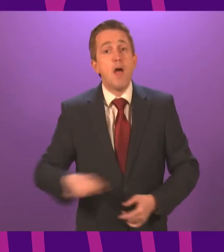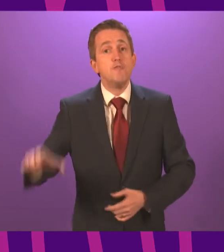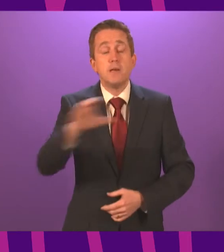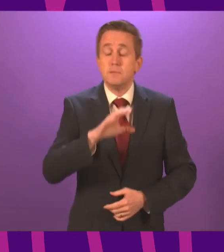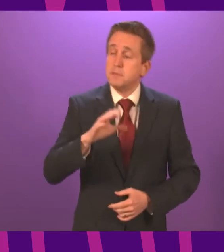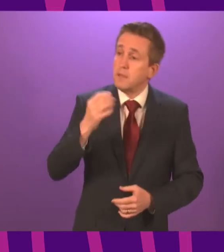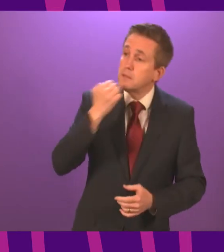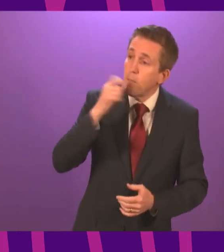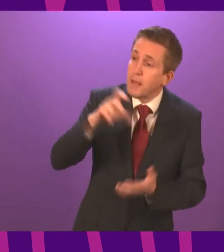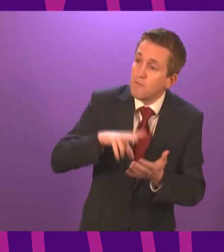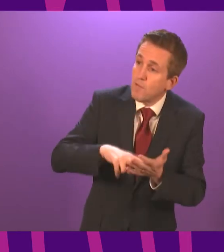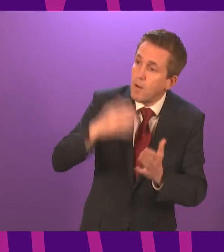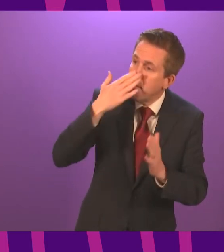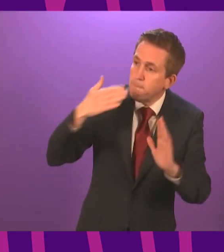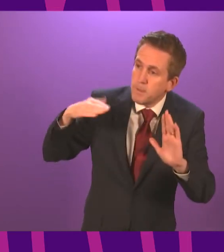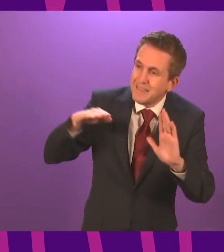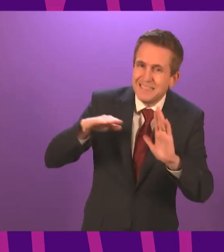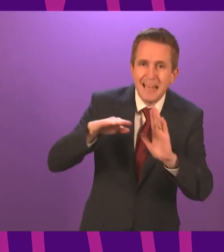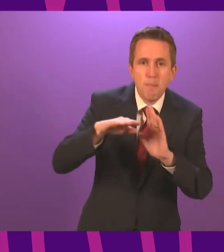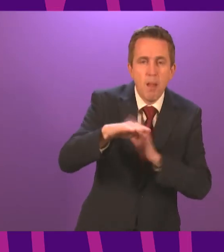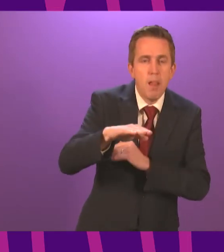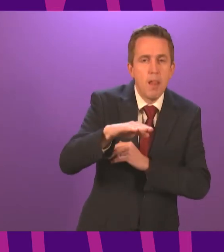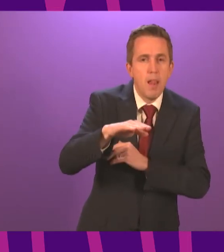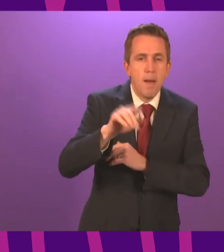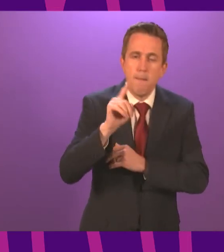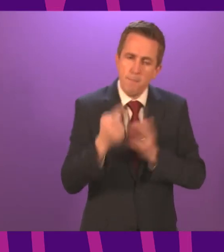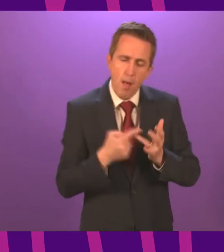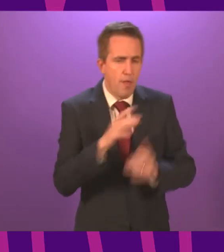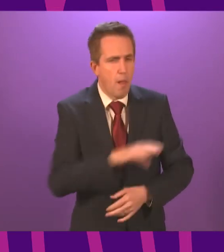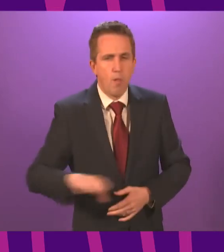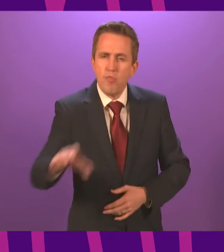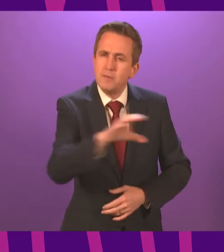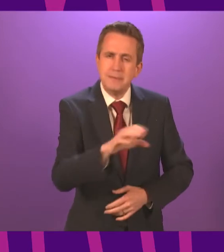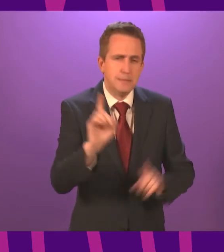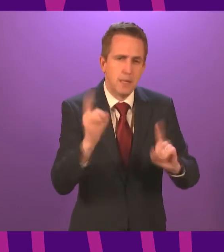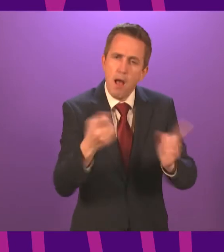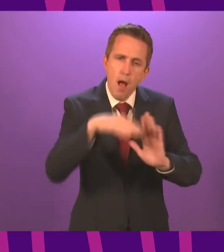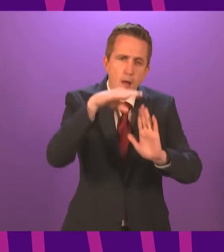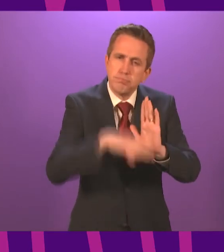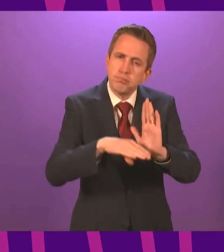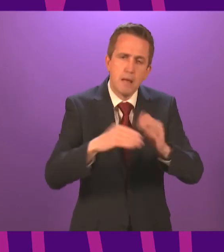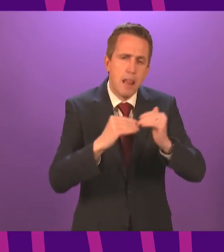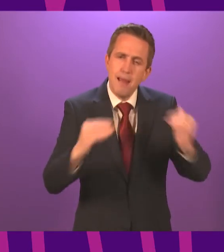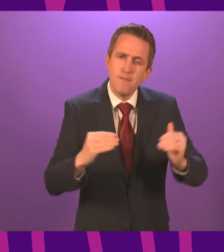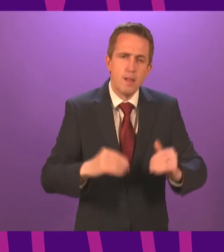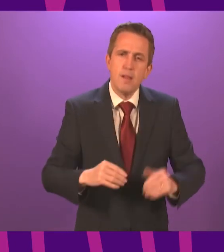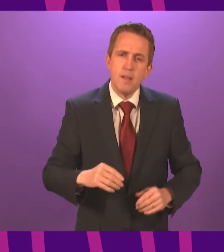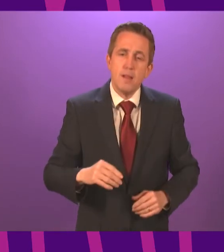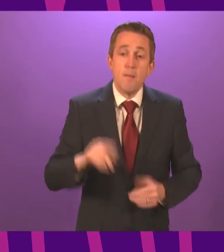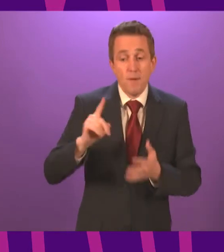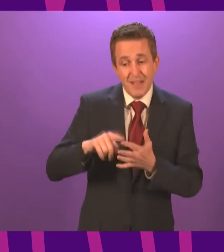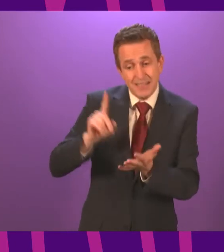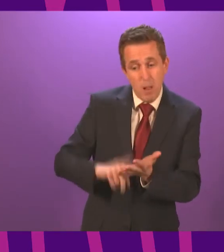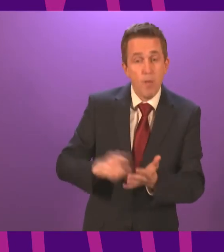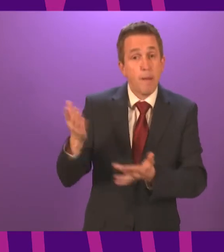numbers, the decisions we took this week are that it is not currently possible for other local authorities to move down a level, but I hope that the decisions on East